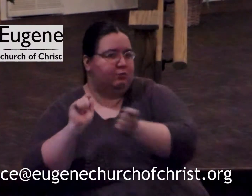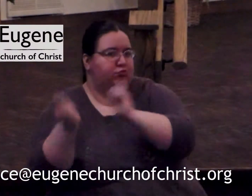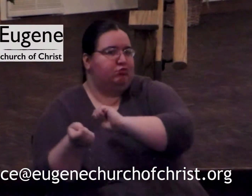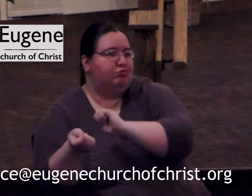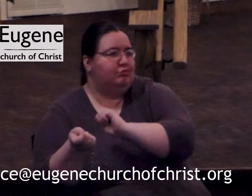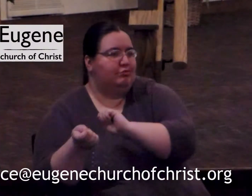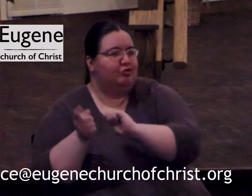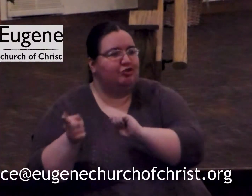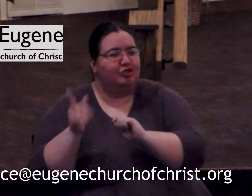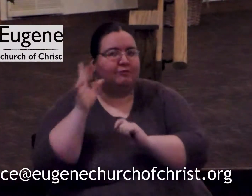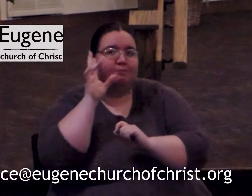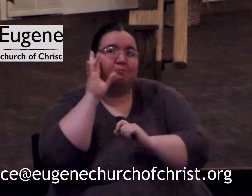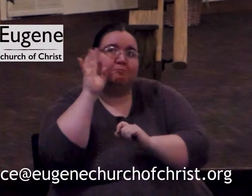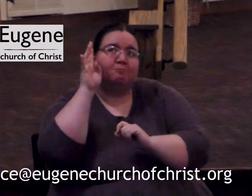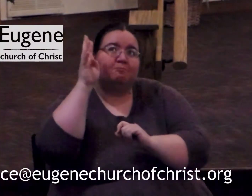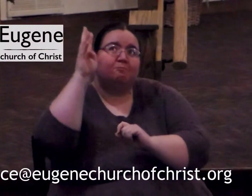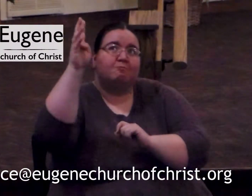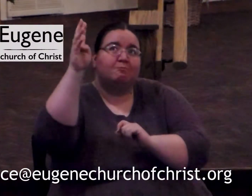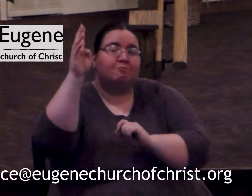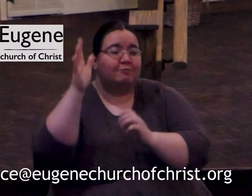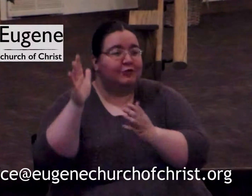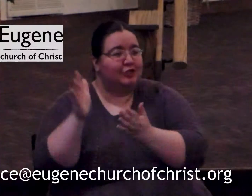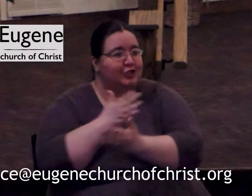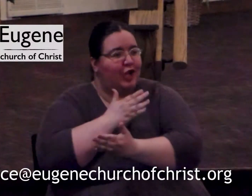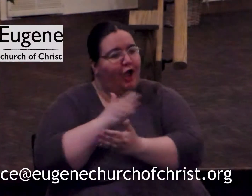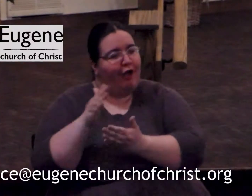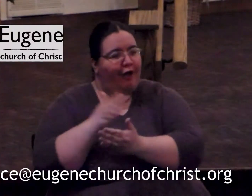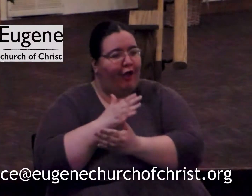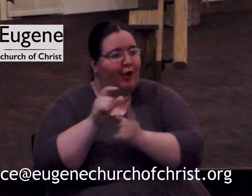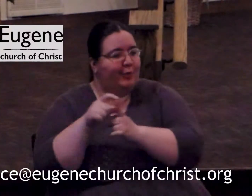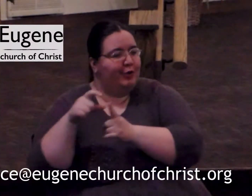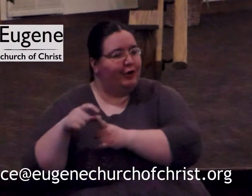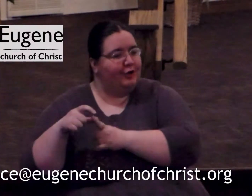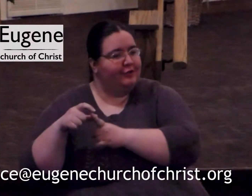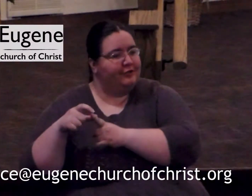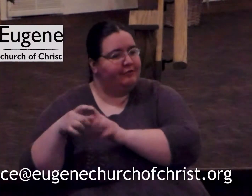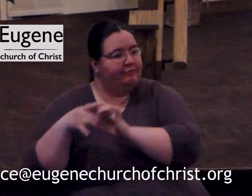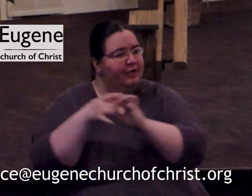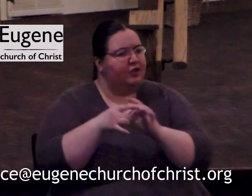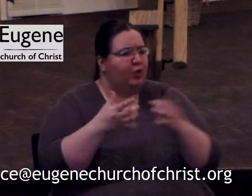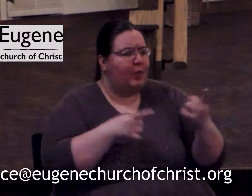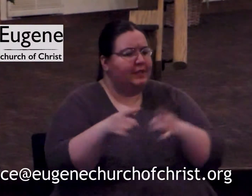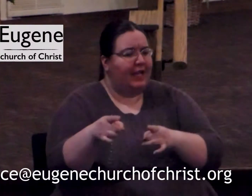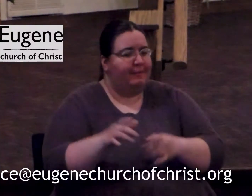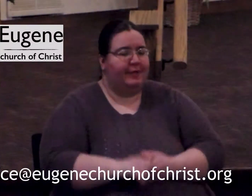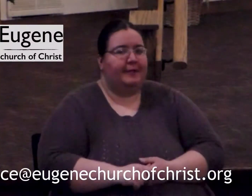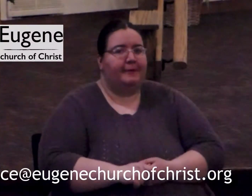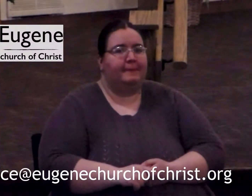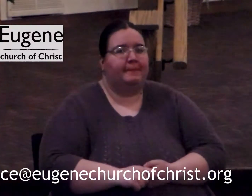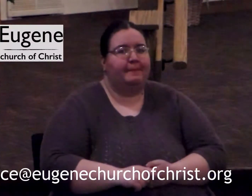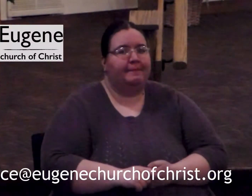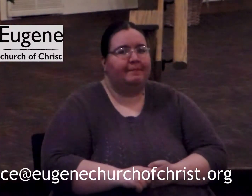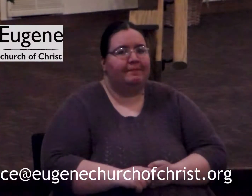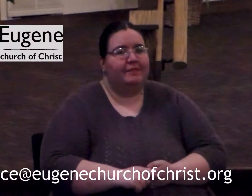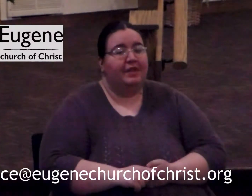start to create, out of what's going on, a song. And a song that she has sung from the time our kids were little, and maybe even before they were